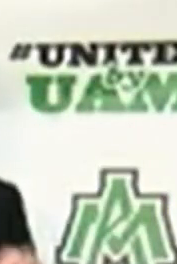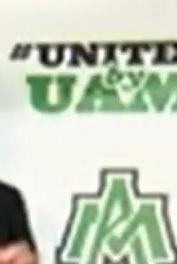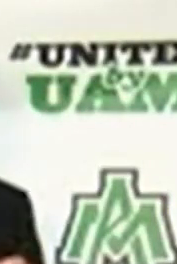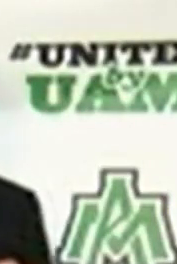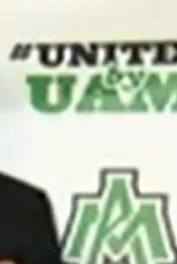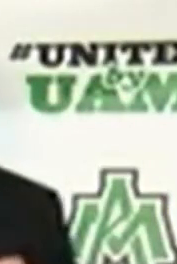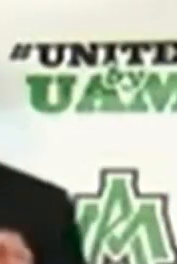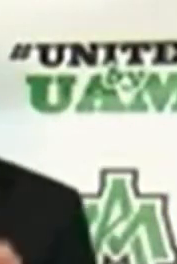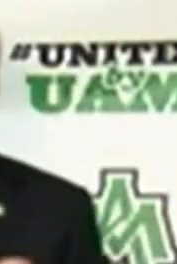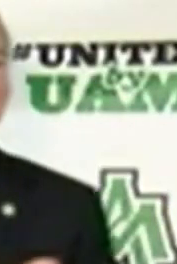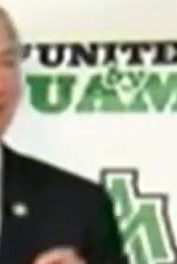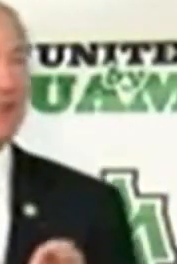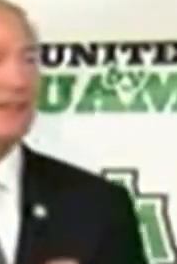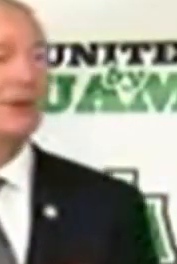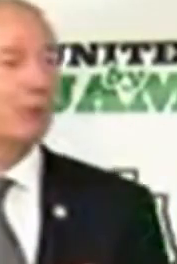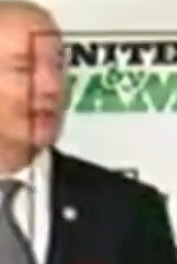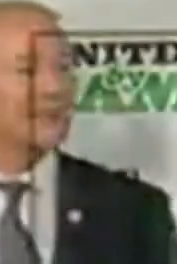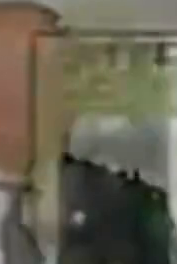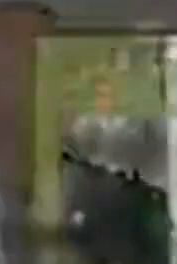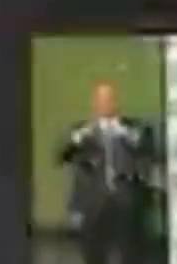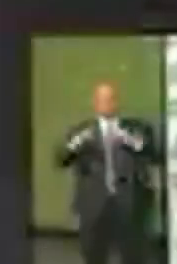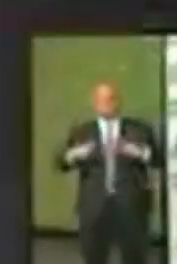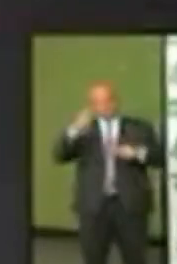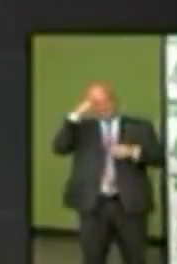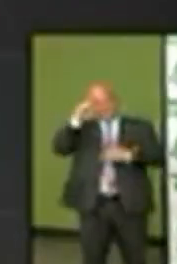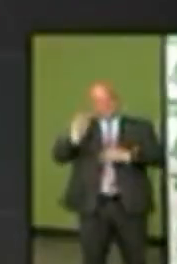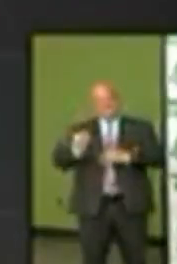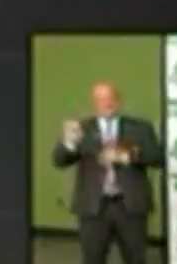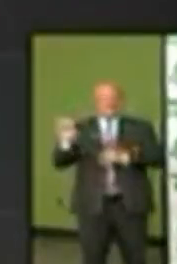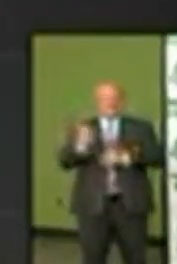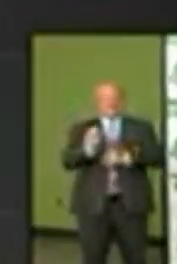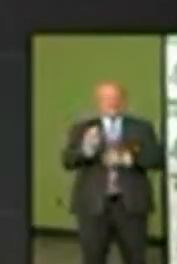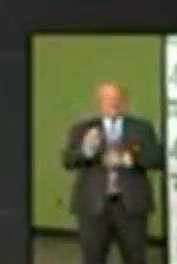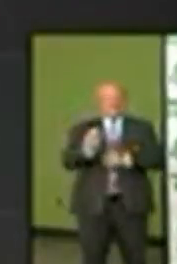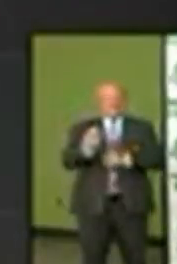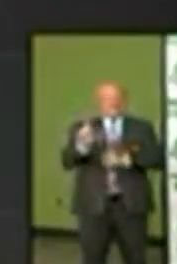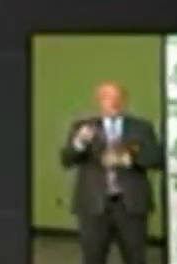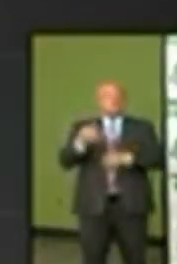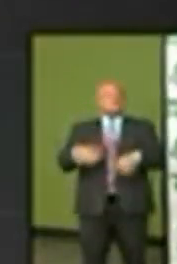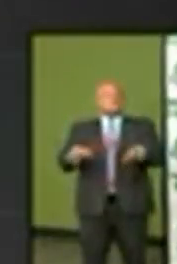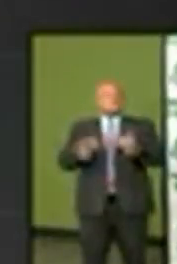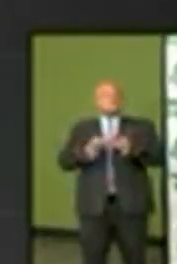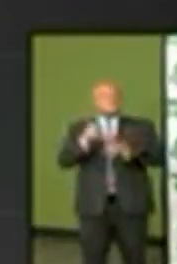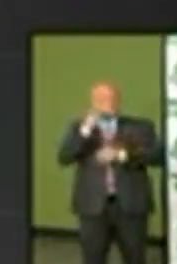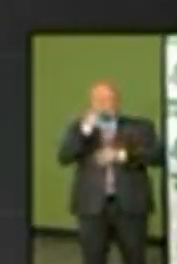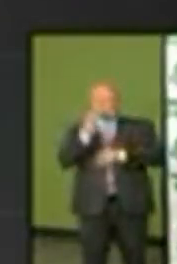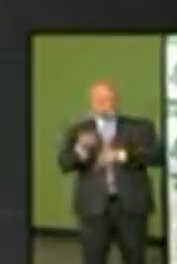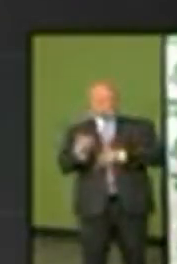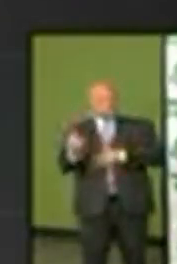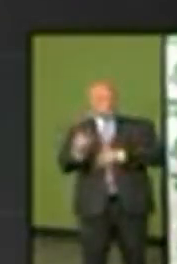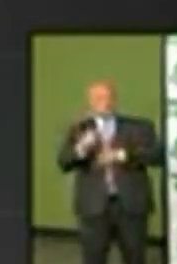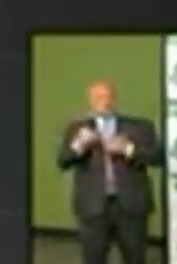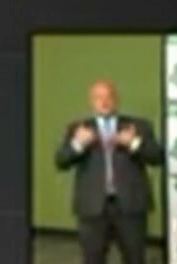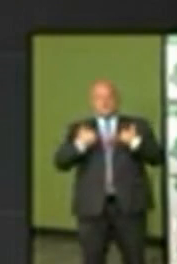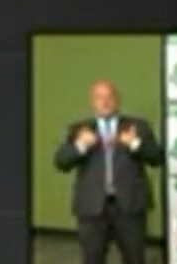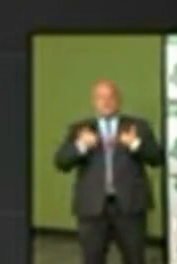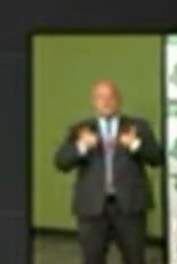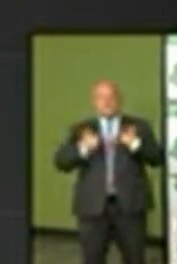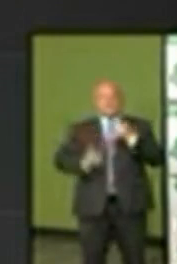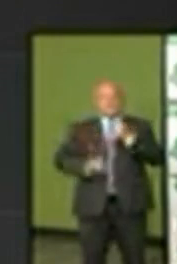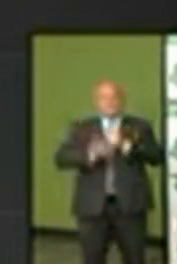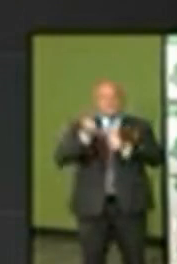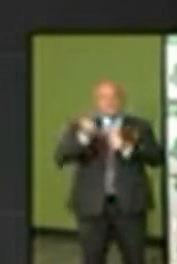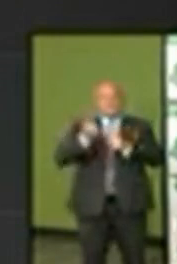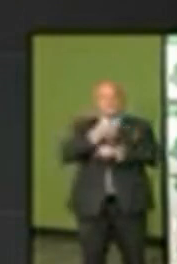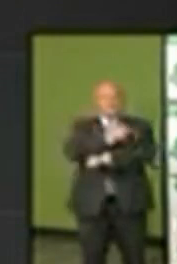this is by age group. We break it down a different way for the southeast region, and it's always important to see where we have most